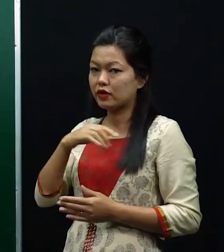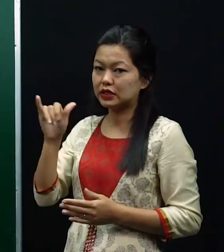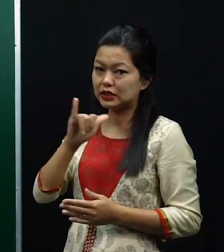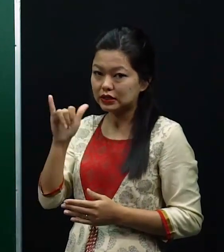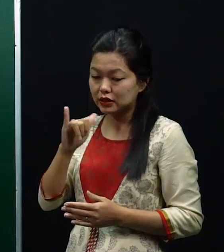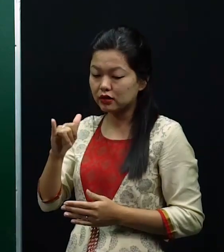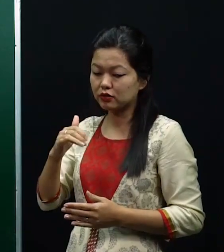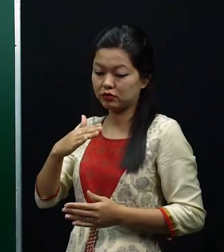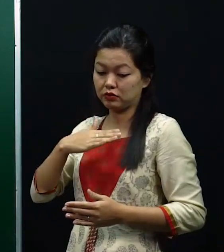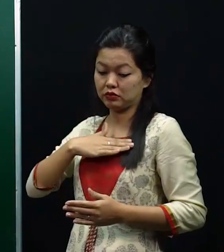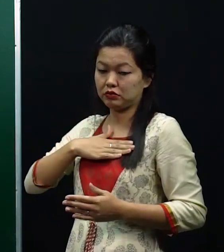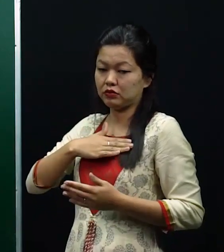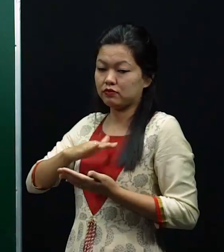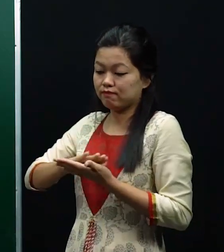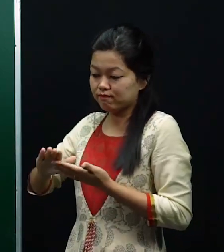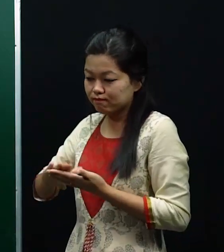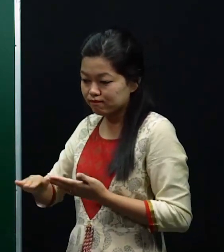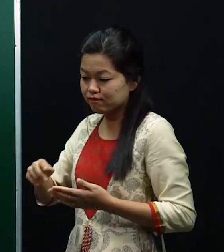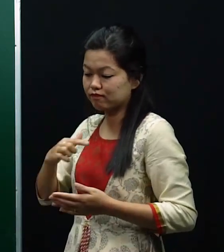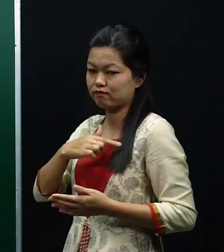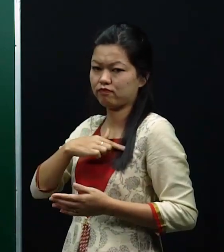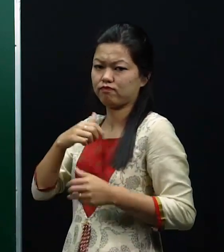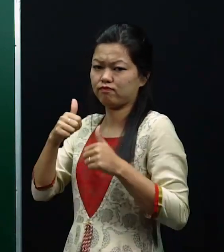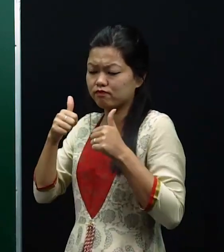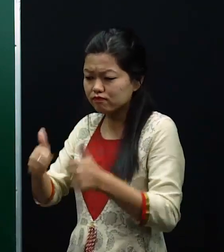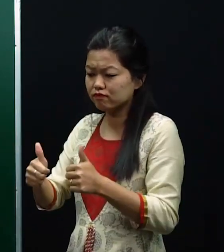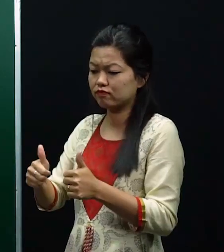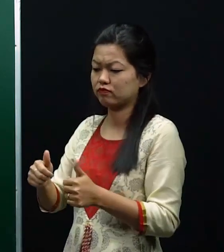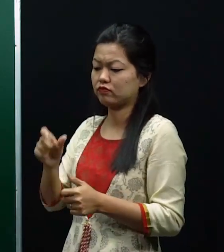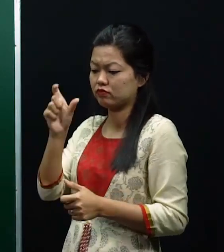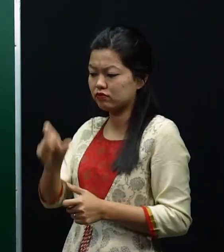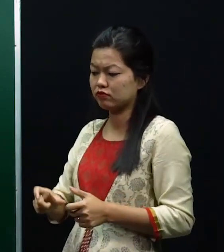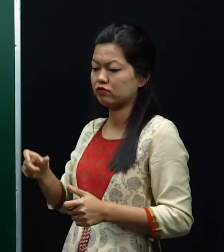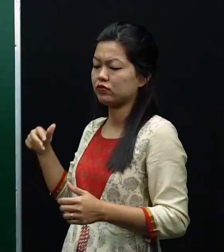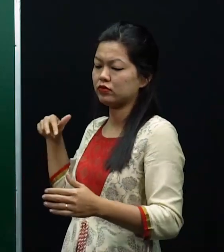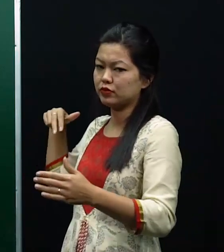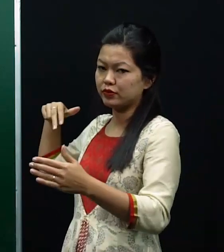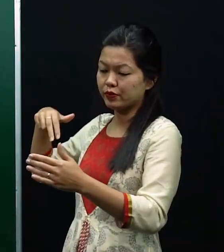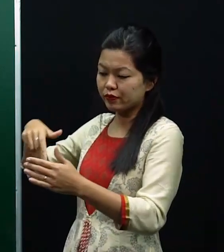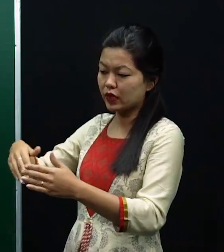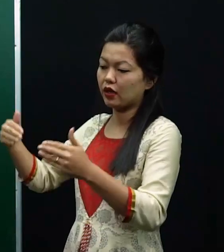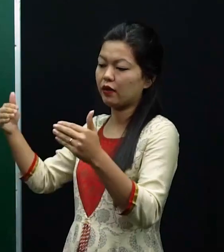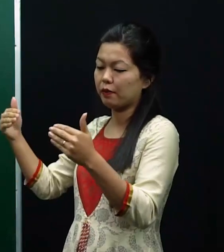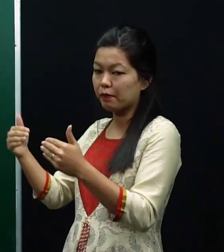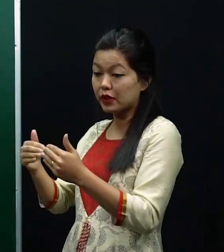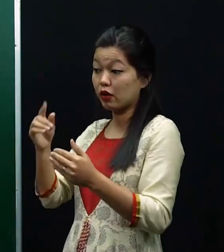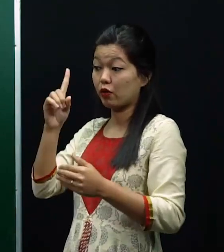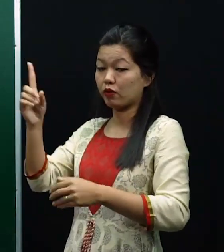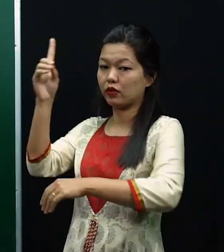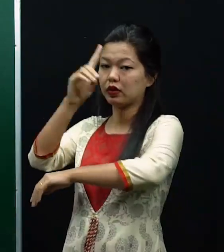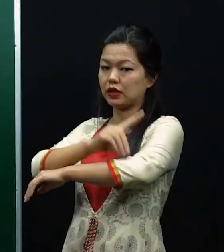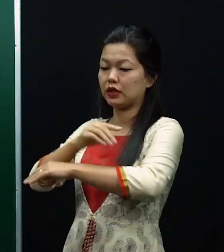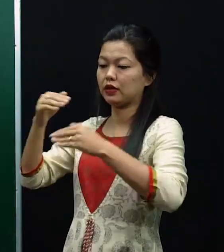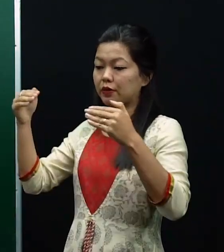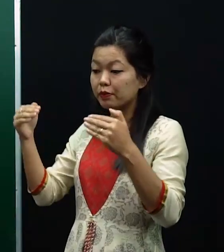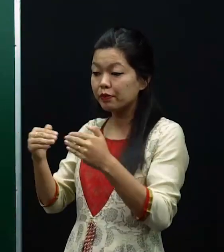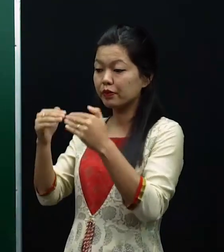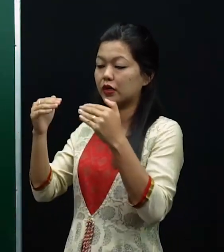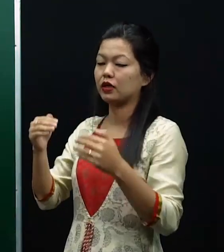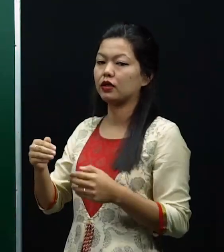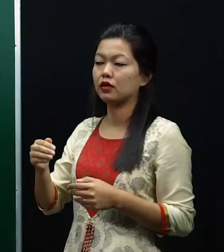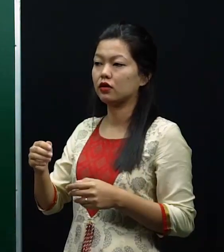face resembles a man, and the villagers or the people of that area believed that one day a man with